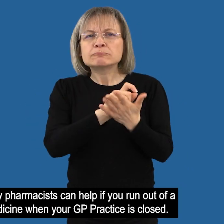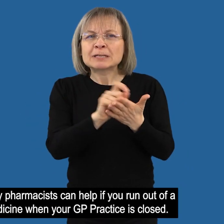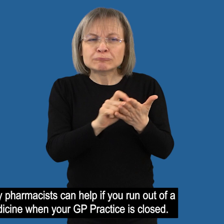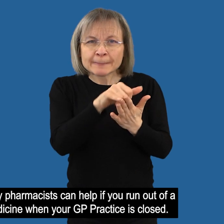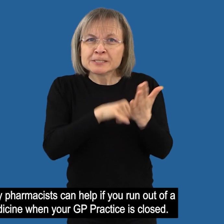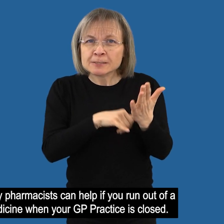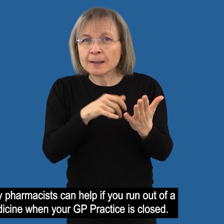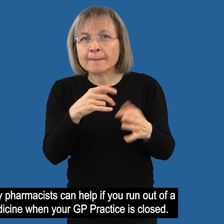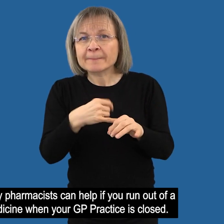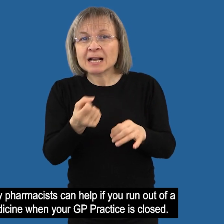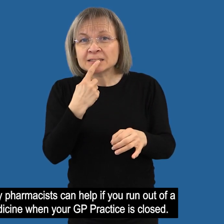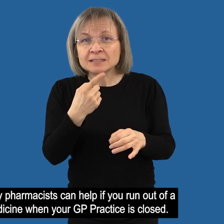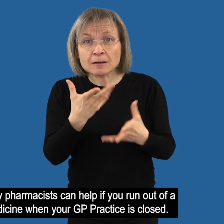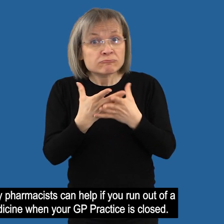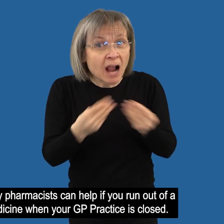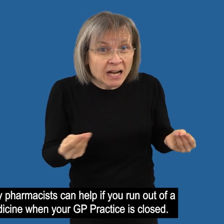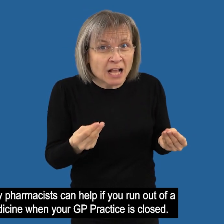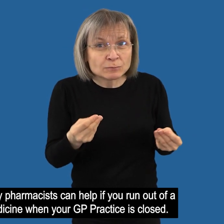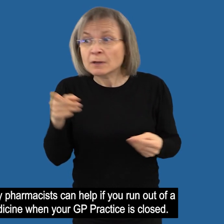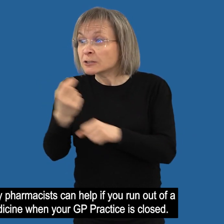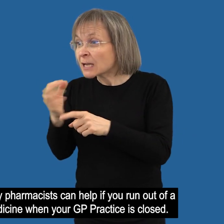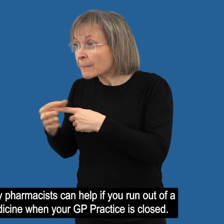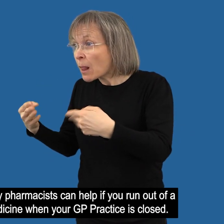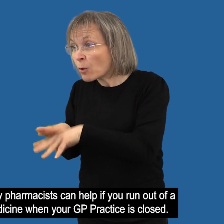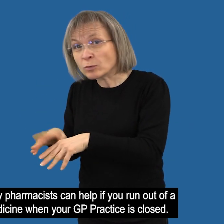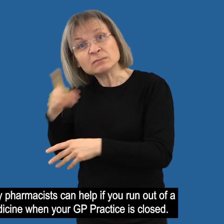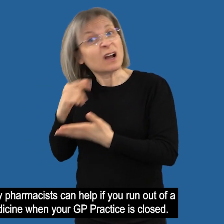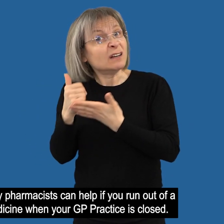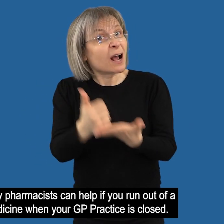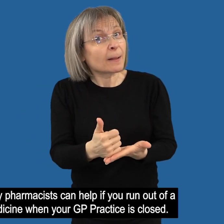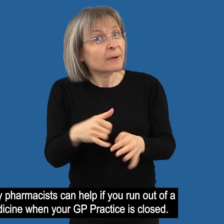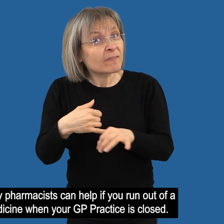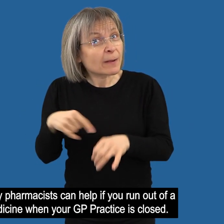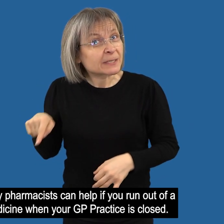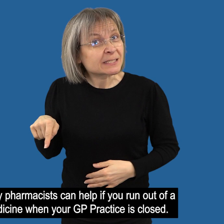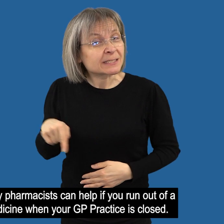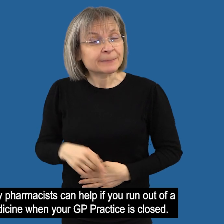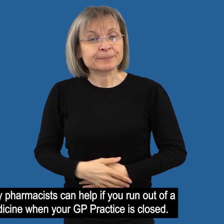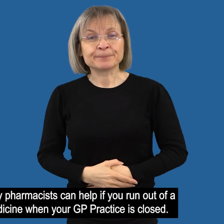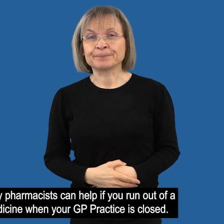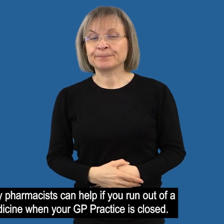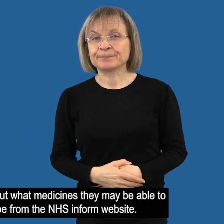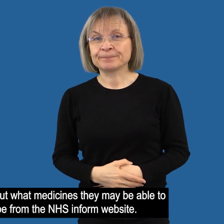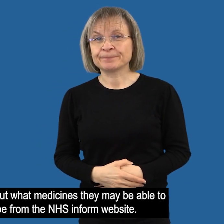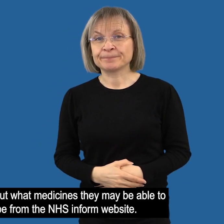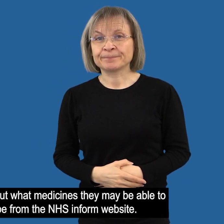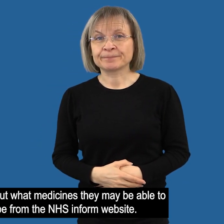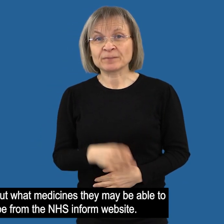your GP practice is closed. You can find out what medicines they may be able to prescribe from the